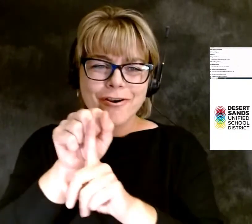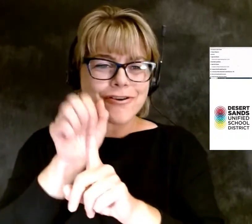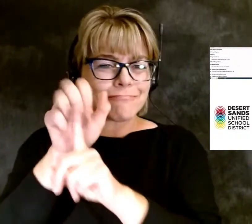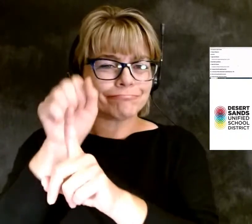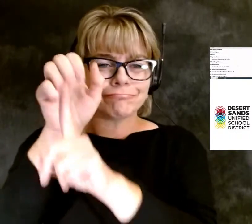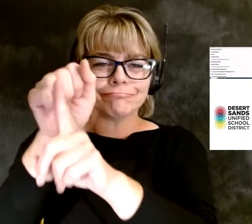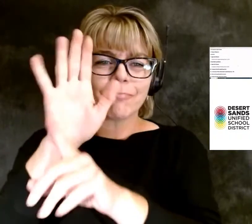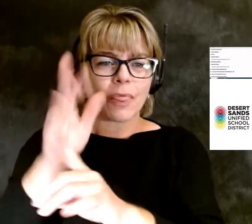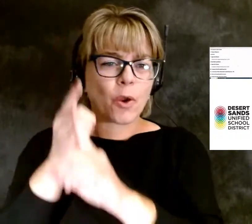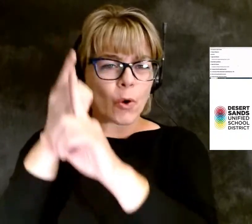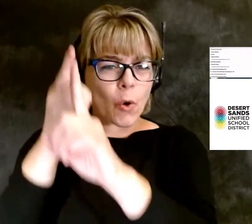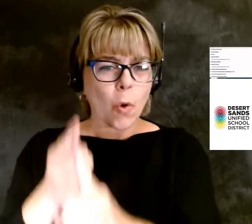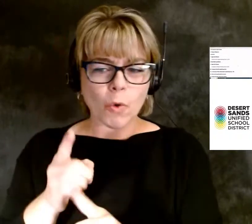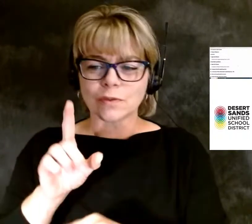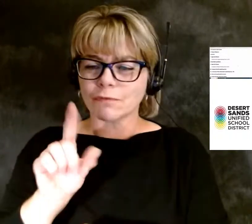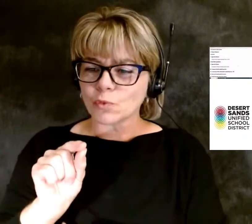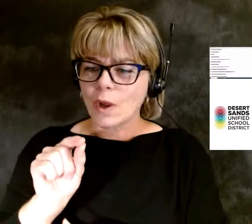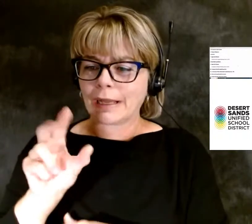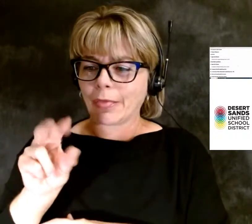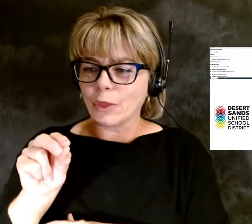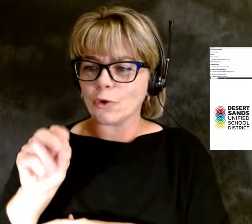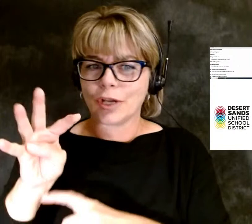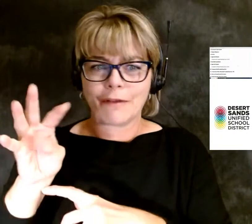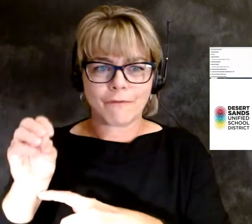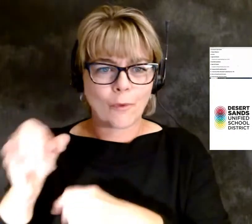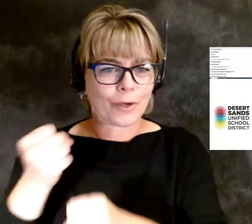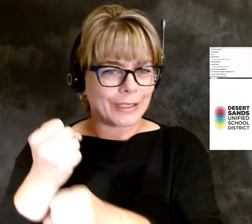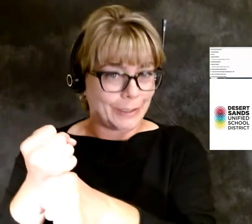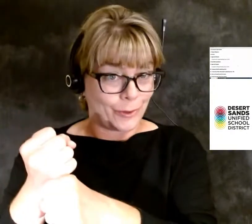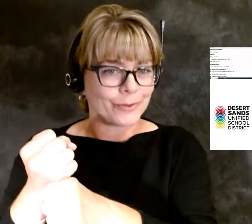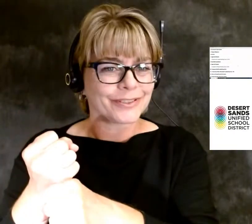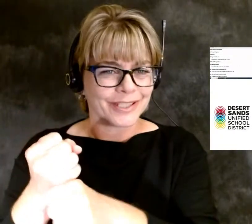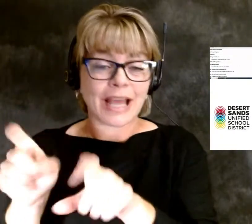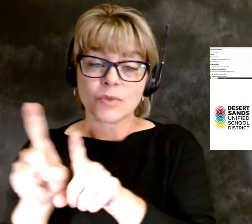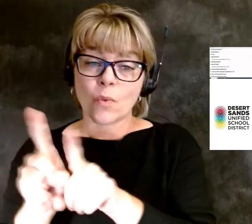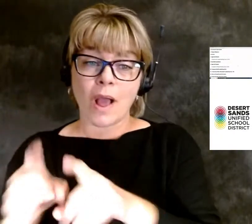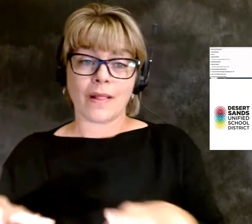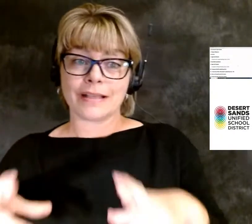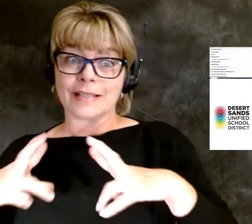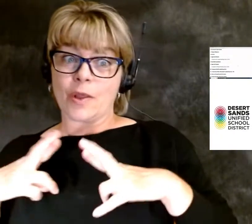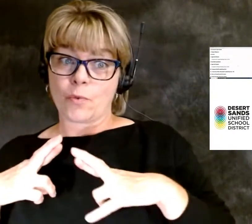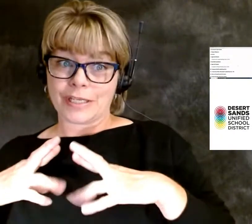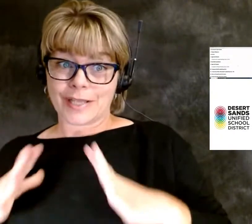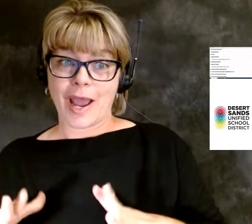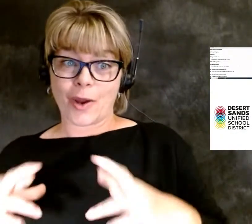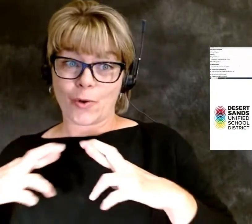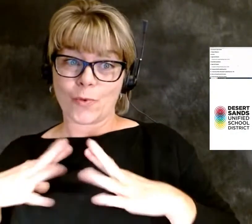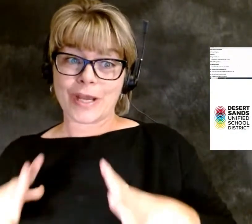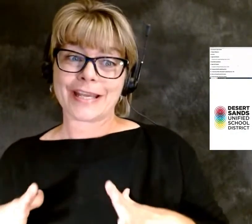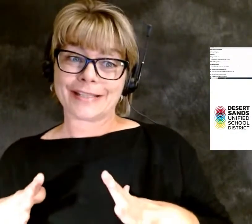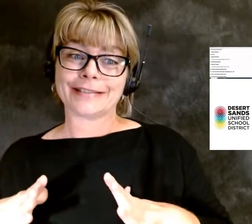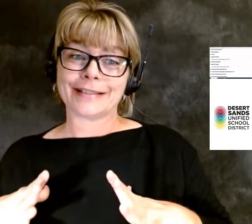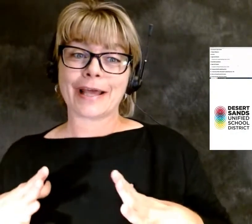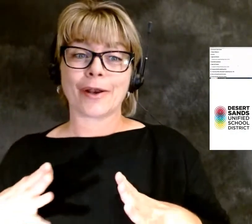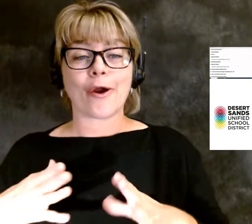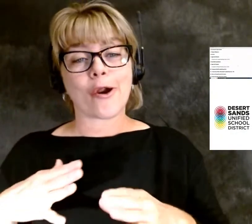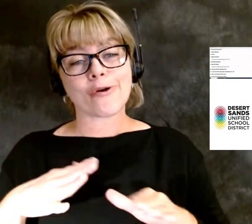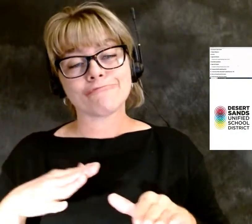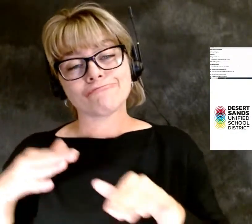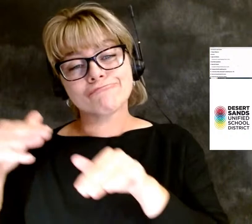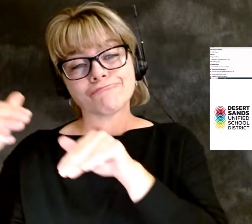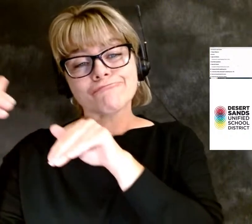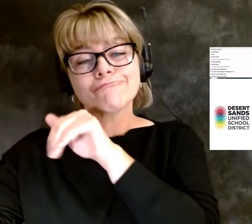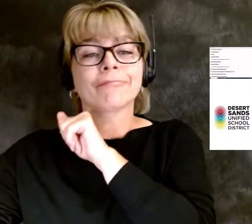even 40 years is amazing, as well as the retirees that are luckily riding off into the sunset.